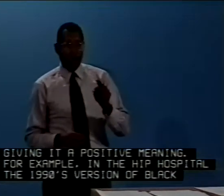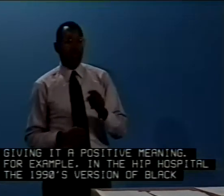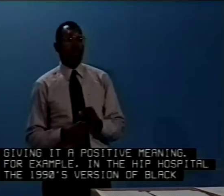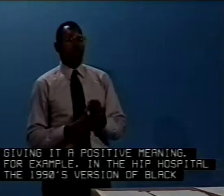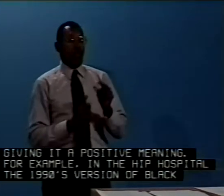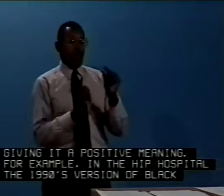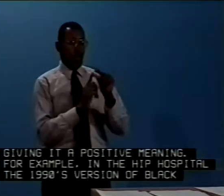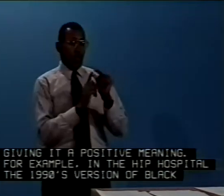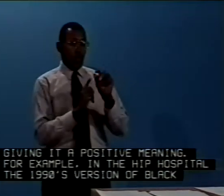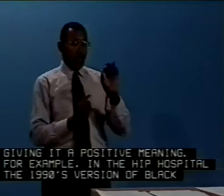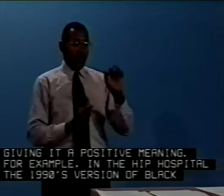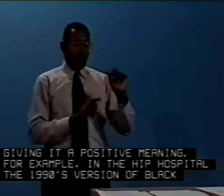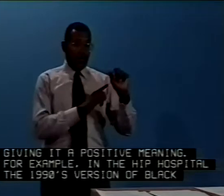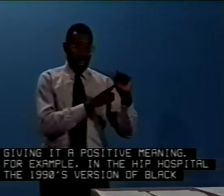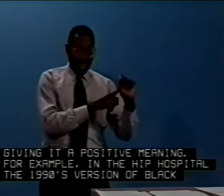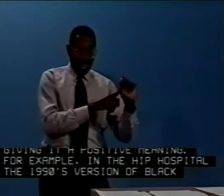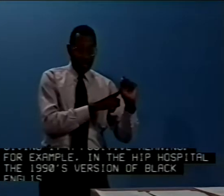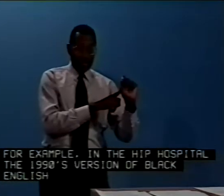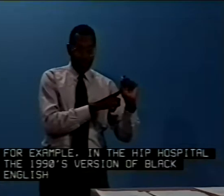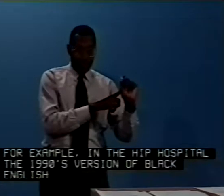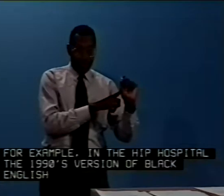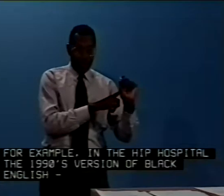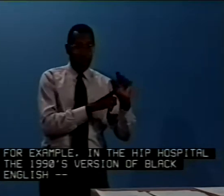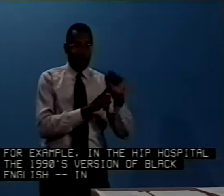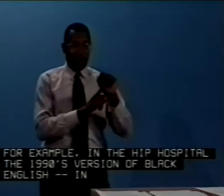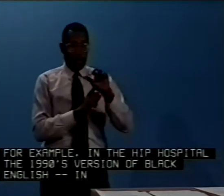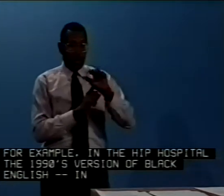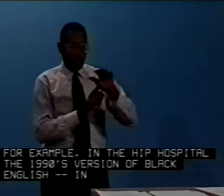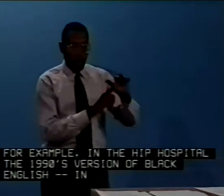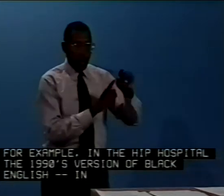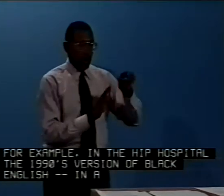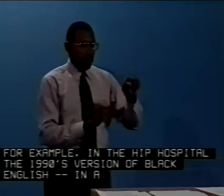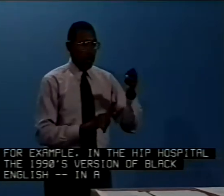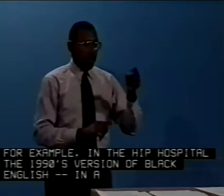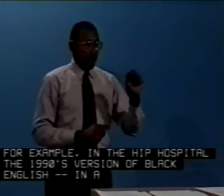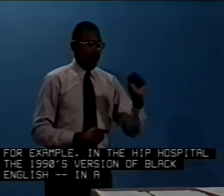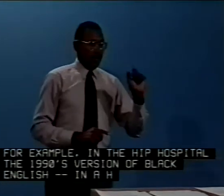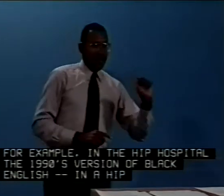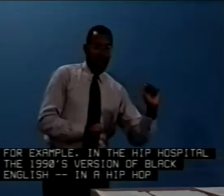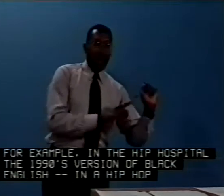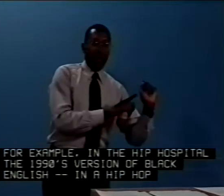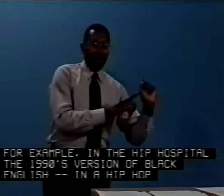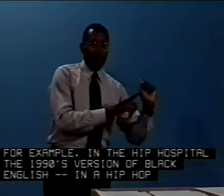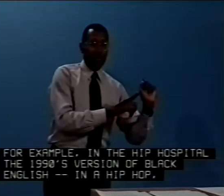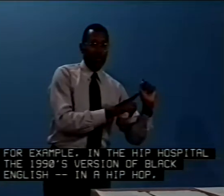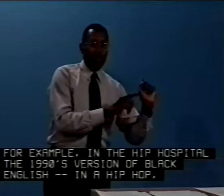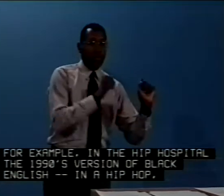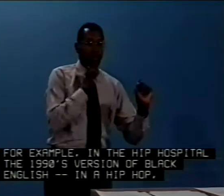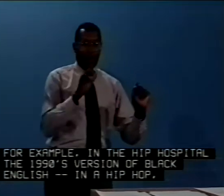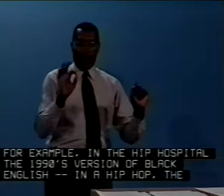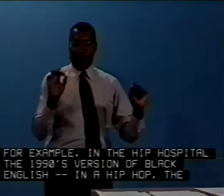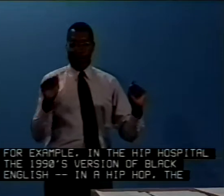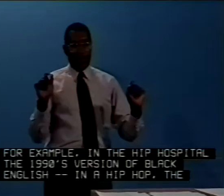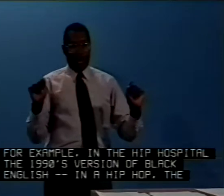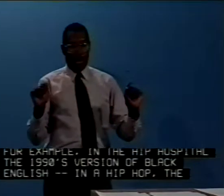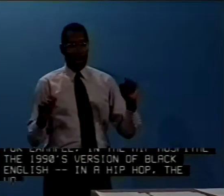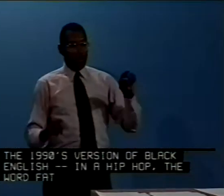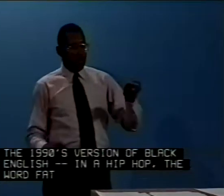In hip-hop, the word fat, F-A-T, is spelled P-H-A-T.